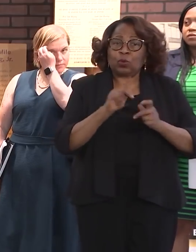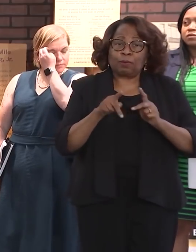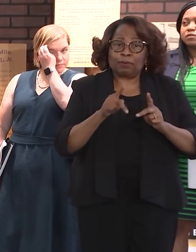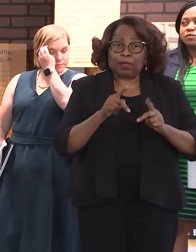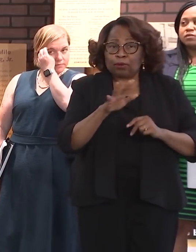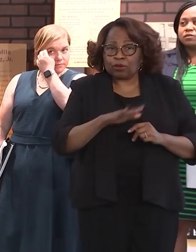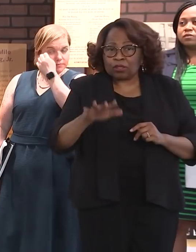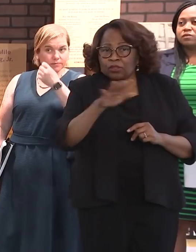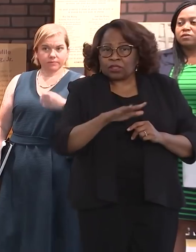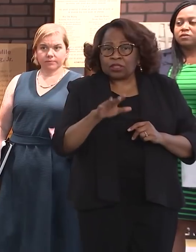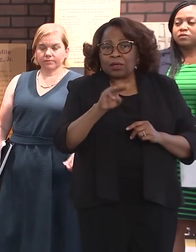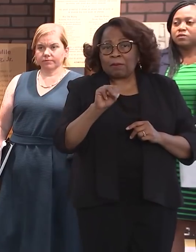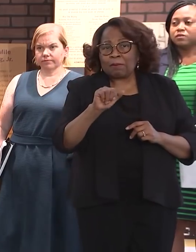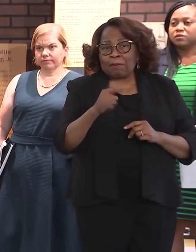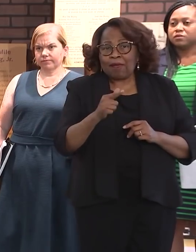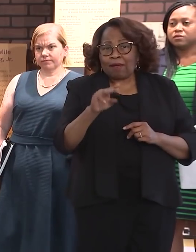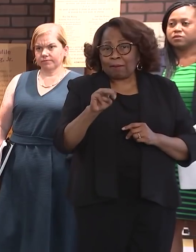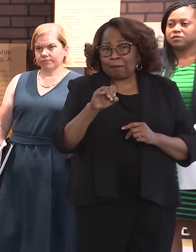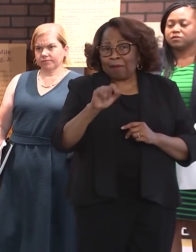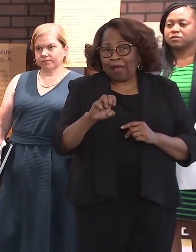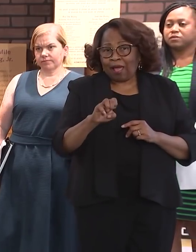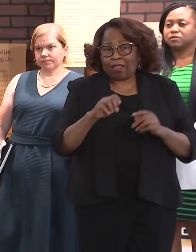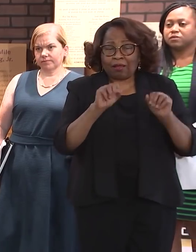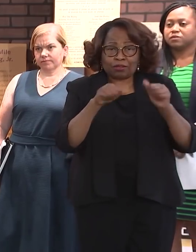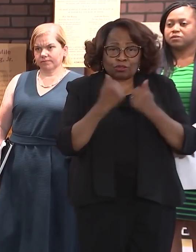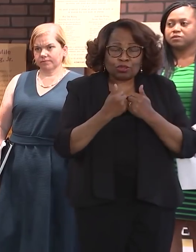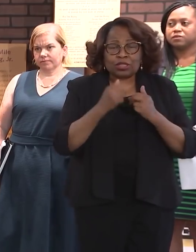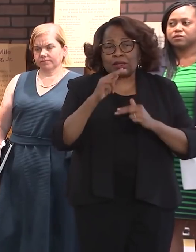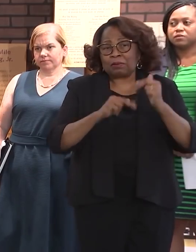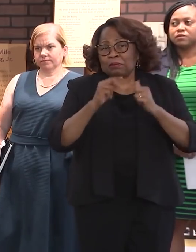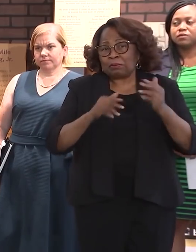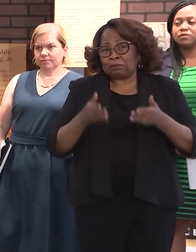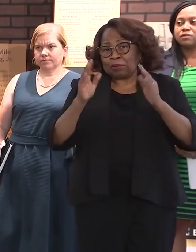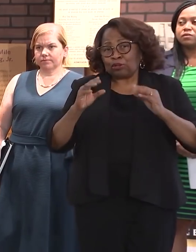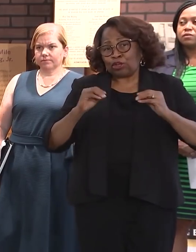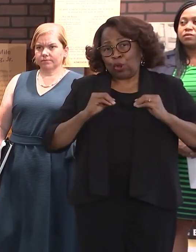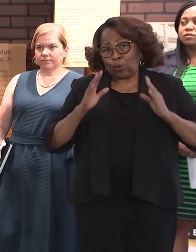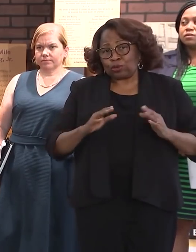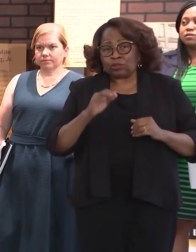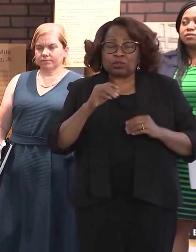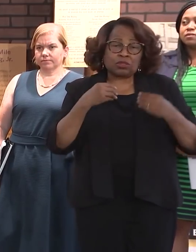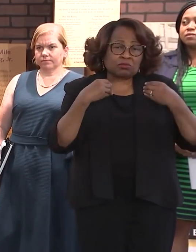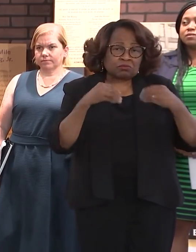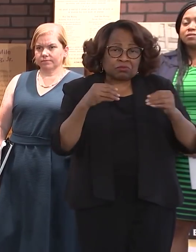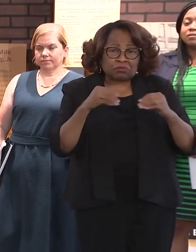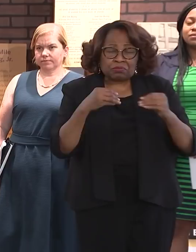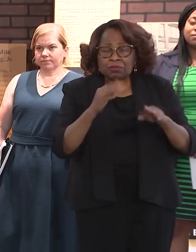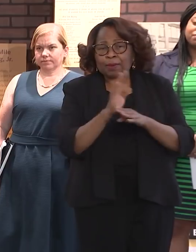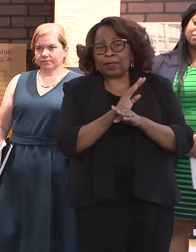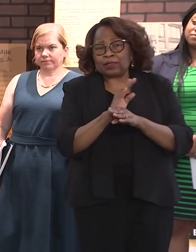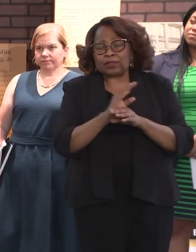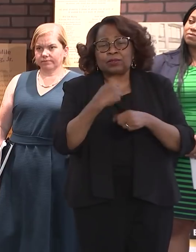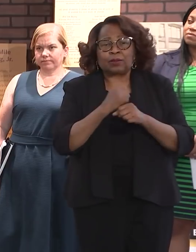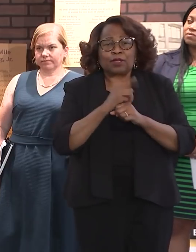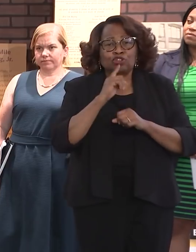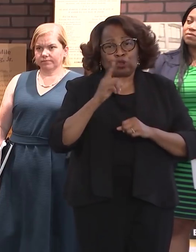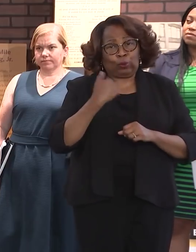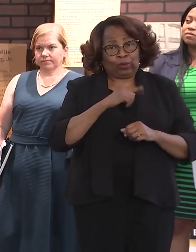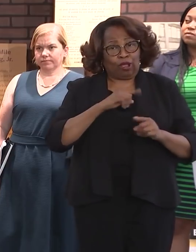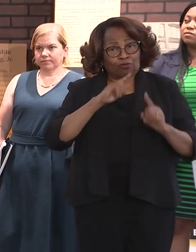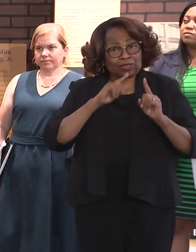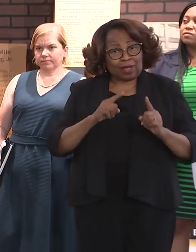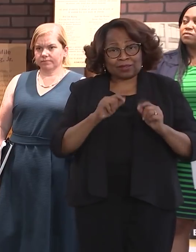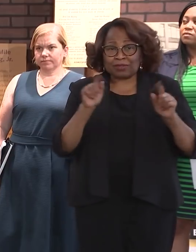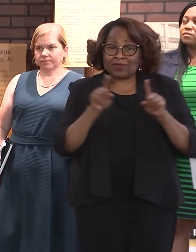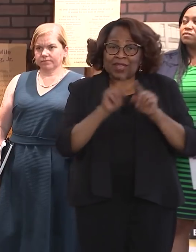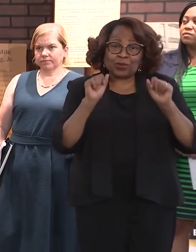ground, the Mag Mile Association, building owners, other retail businesses to make sure that we're being as responsive as we